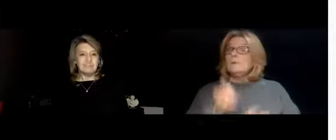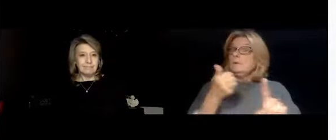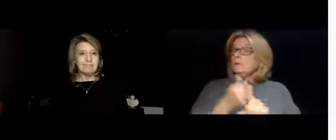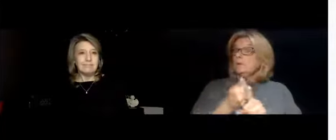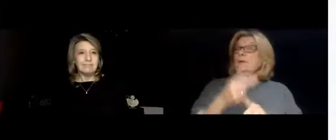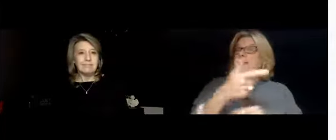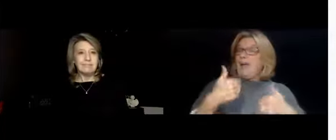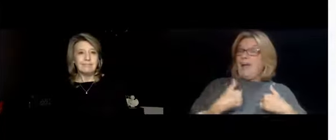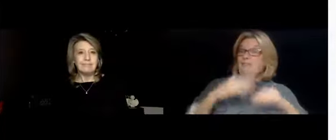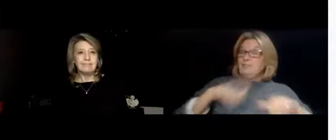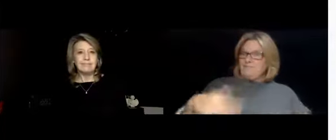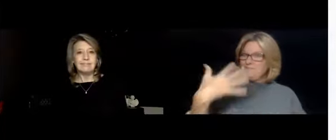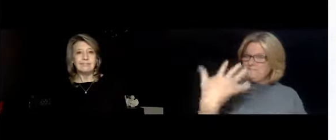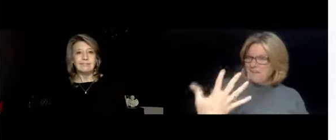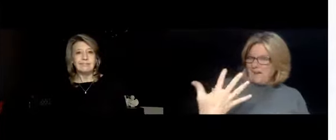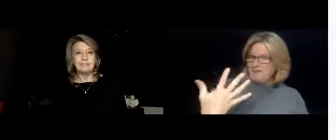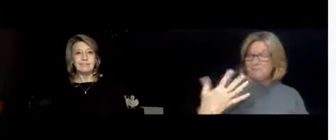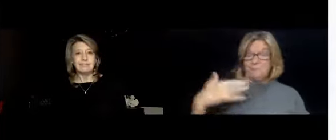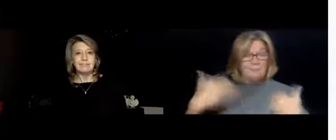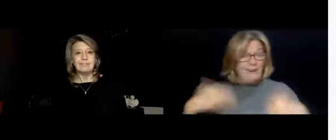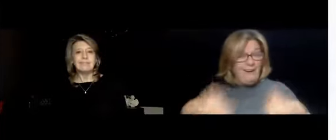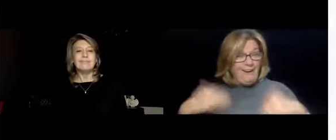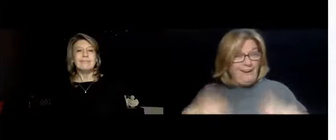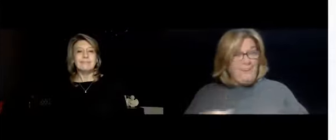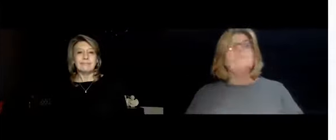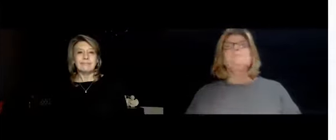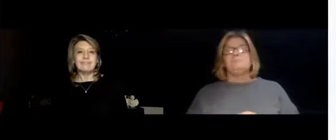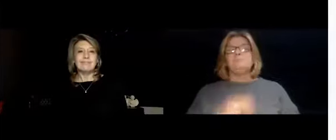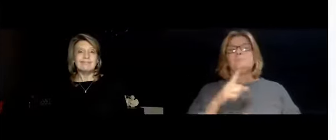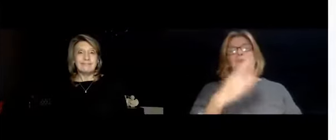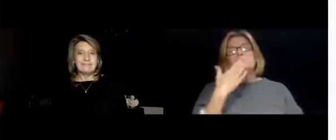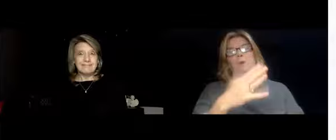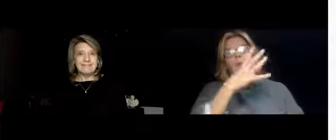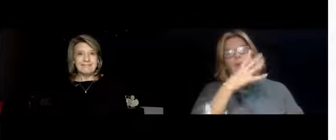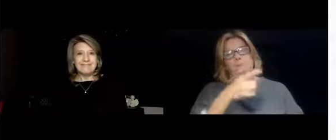deaf, and she has 5 children. Wow.